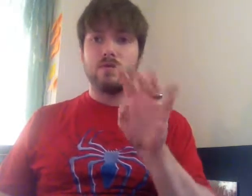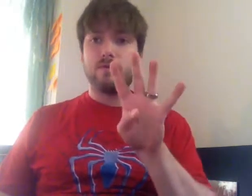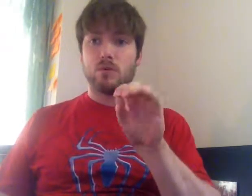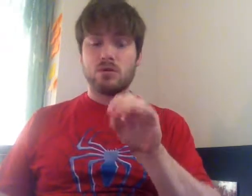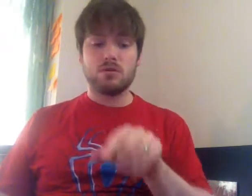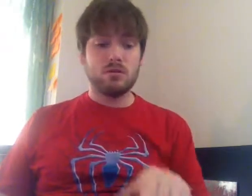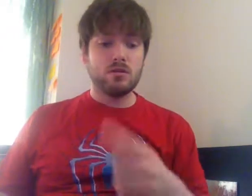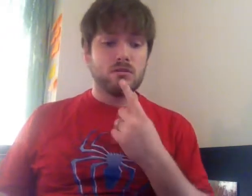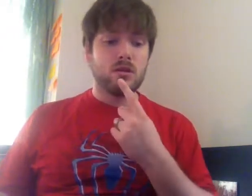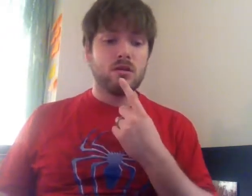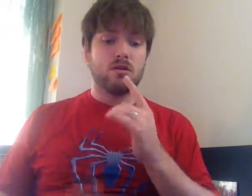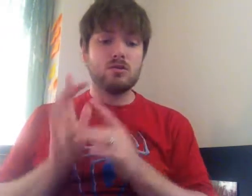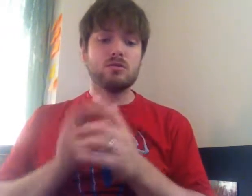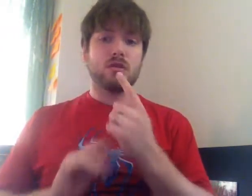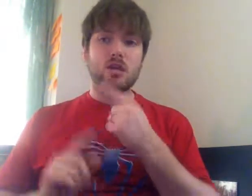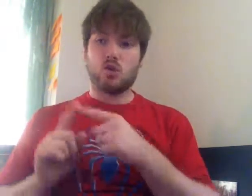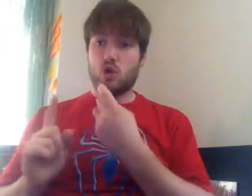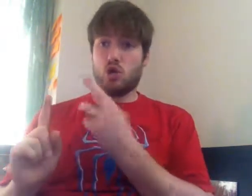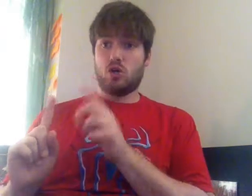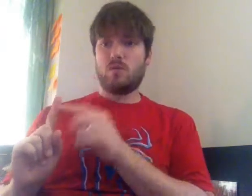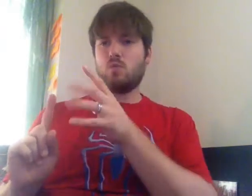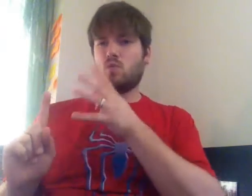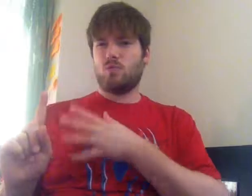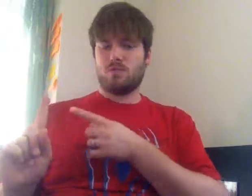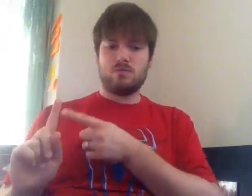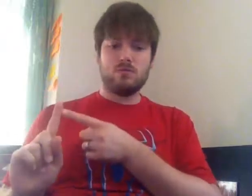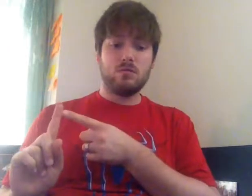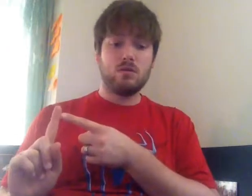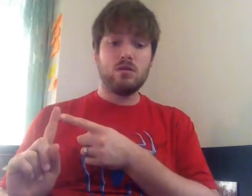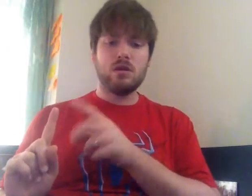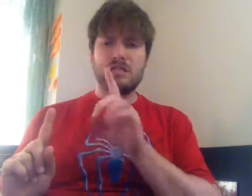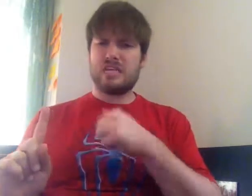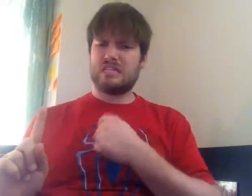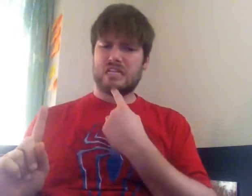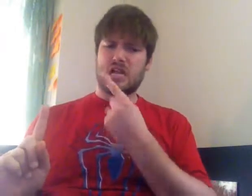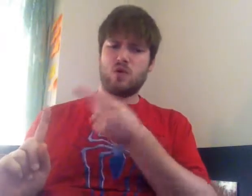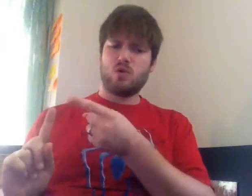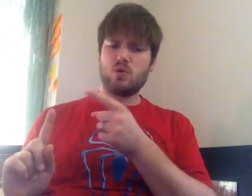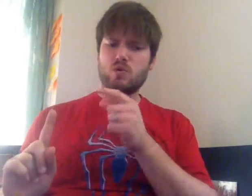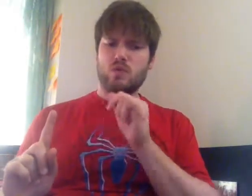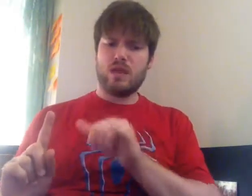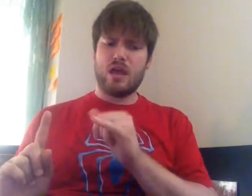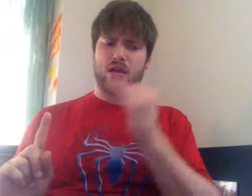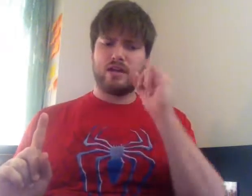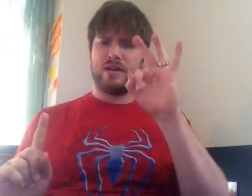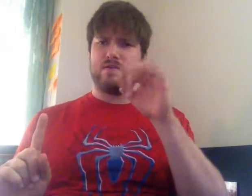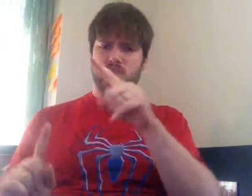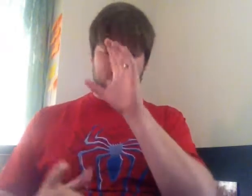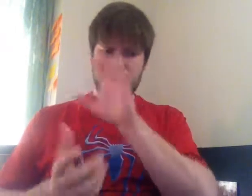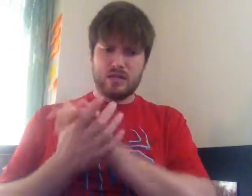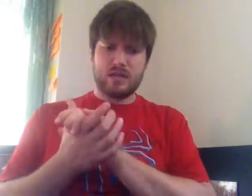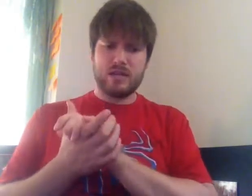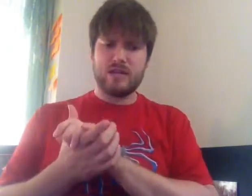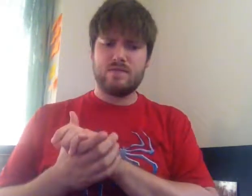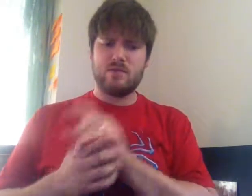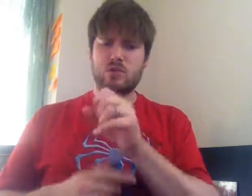a nor'easter. And look at that, 60-mile-an-hour winds, pressure is dropping, and speeding away to the northeast. So it